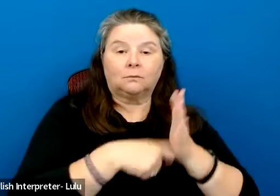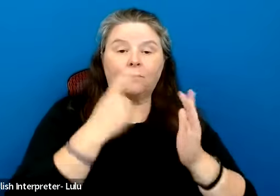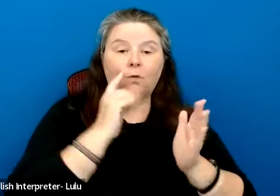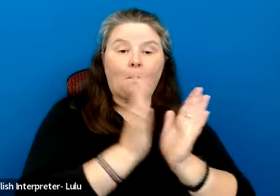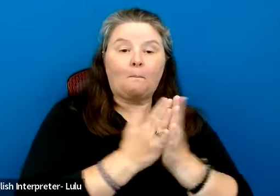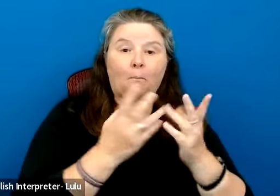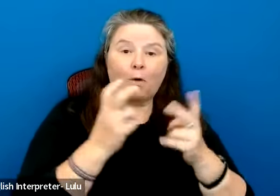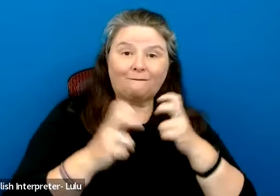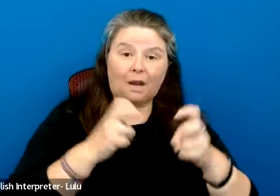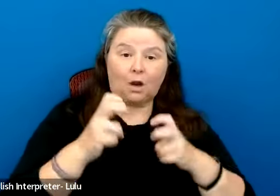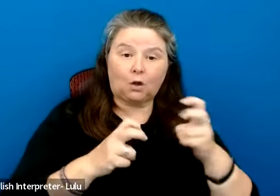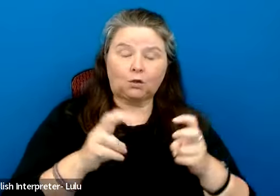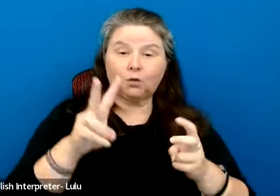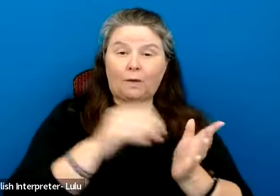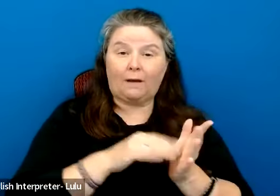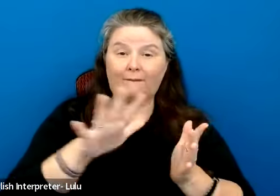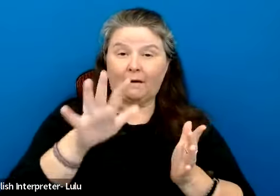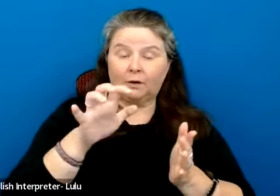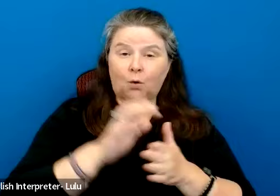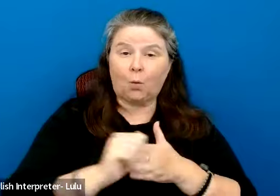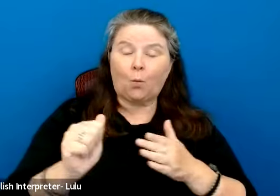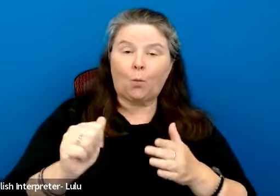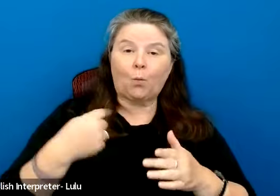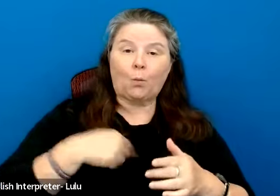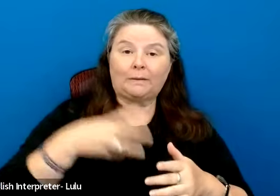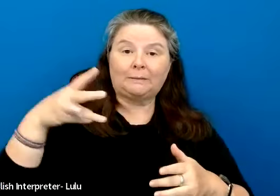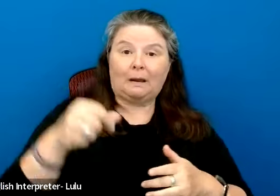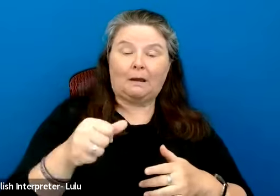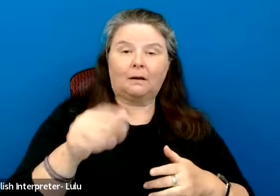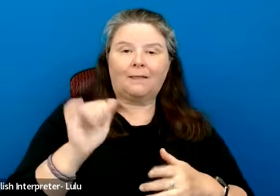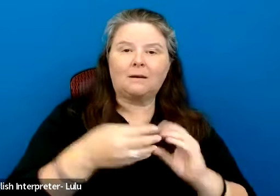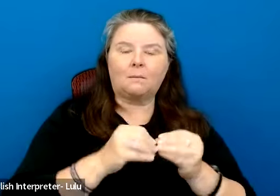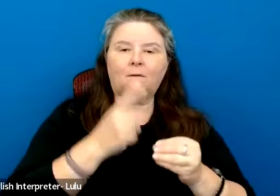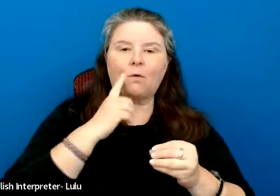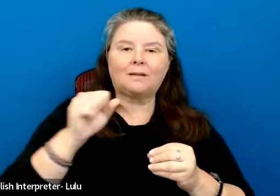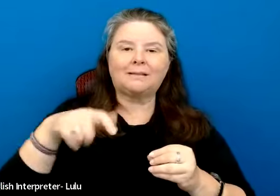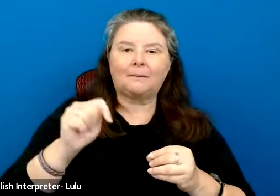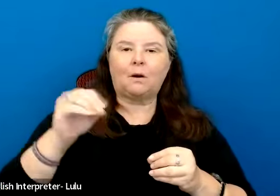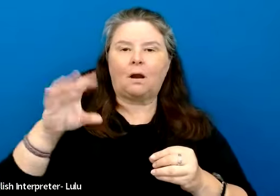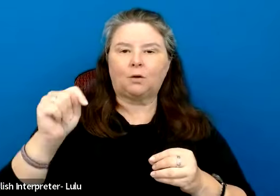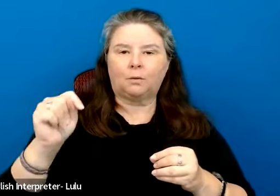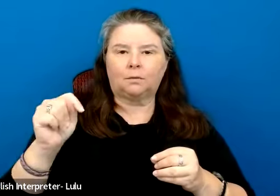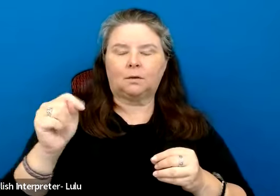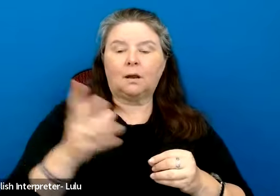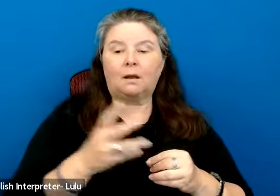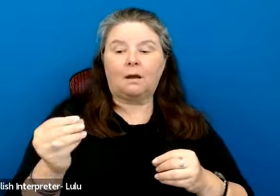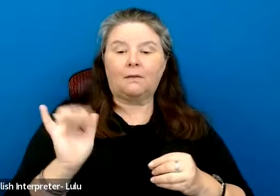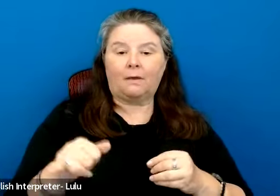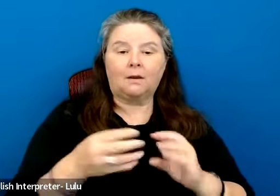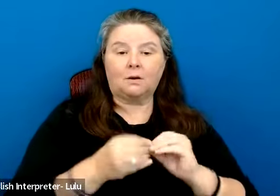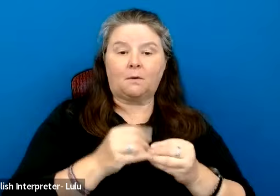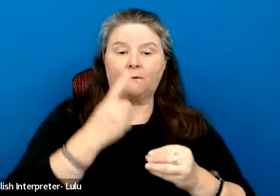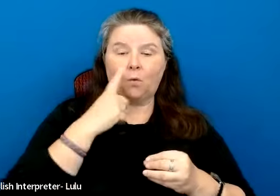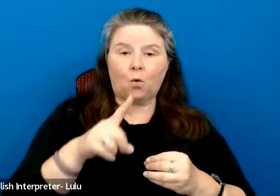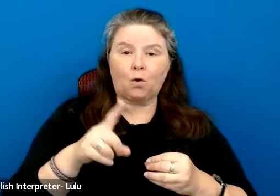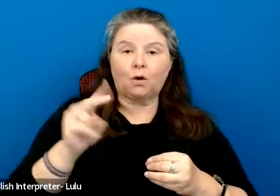fair. The $2,500 that we spent are just the numbers for September and October. And the numbers